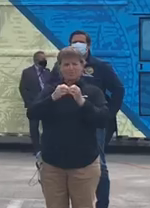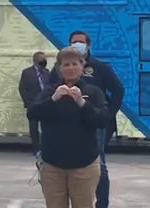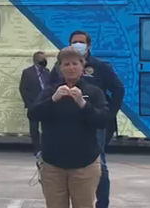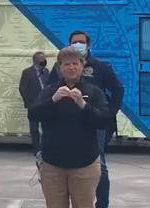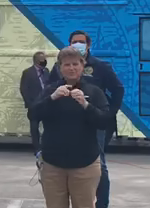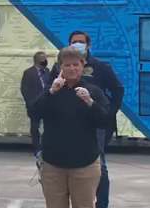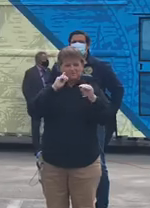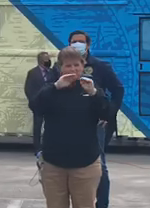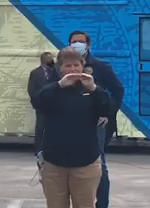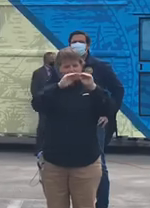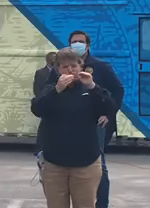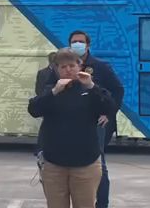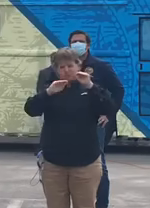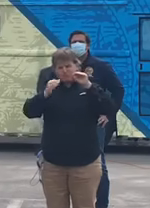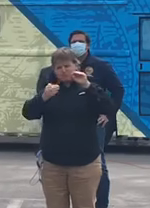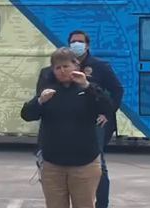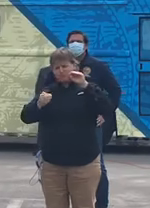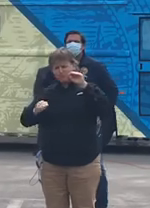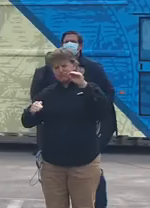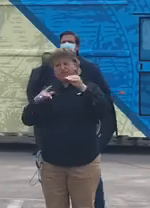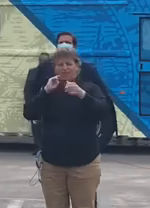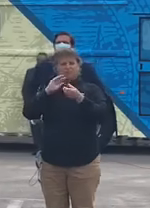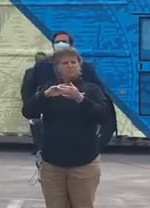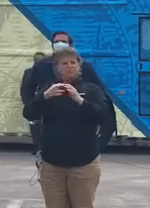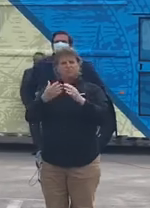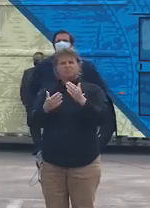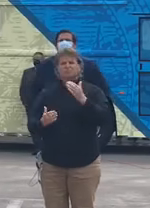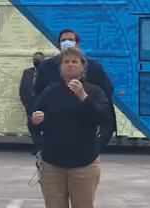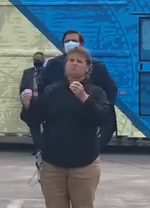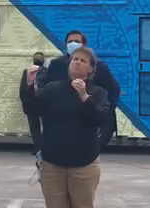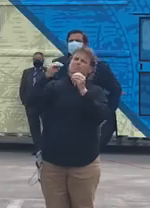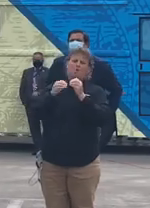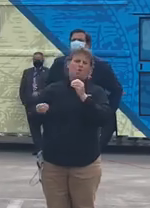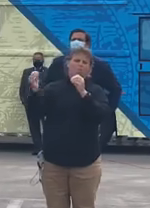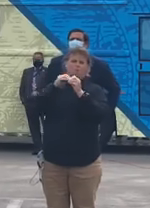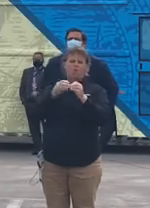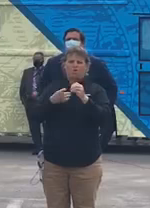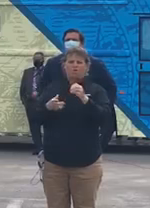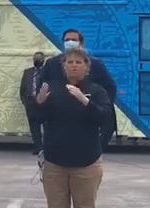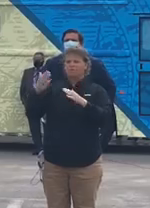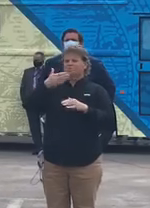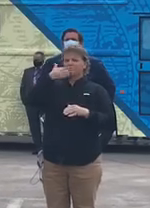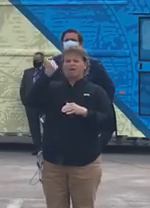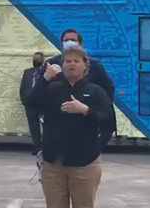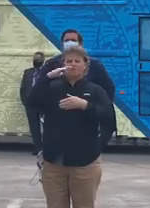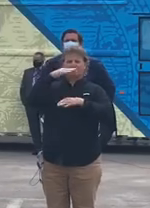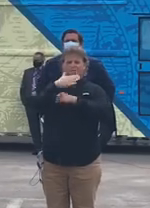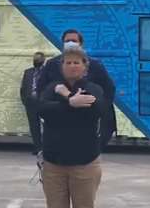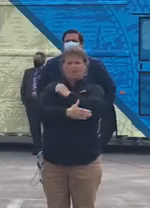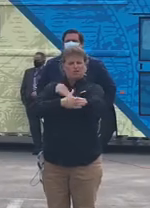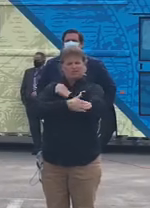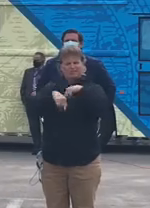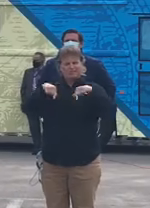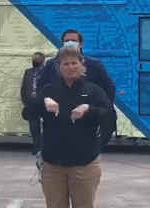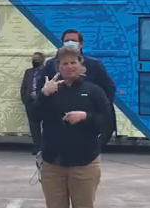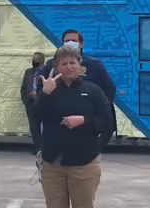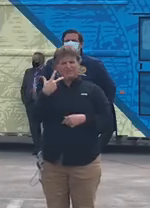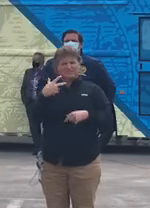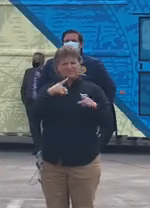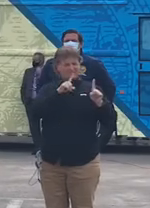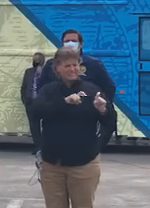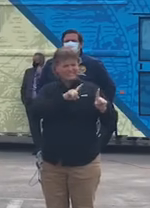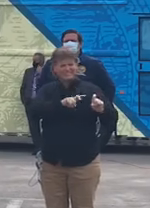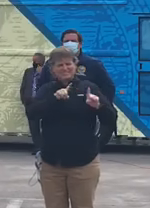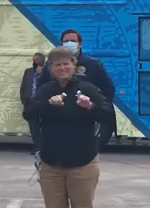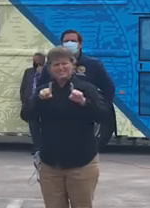led the way, not only in terms of expansion of testing, we're consistently in the top 3 in the country for testing. We've also led the way in